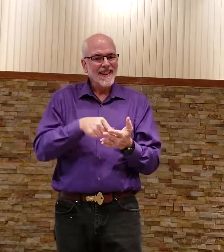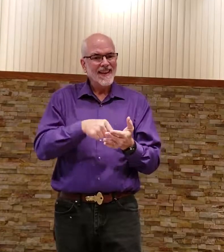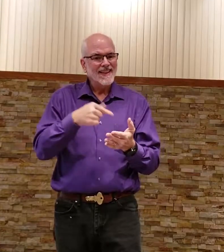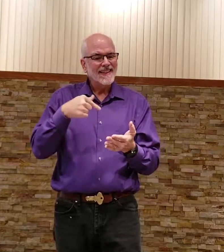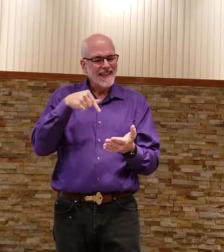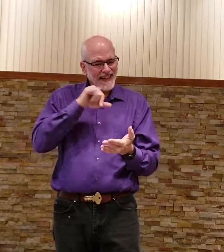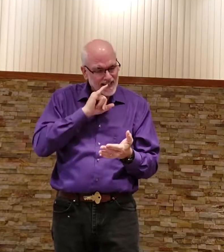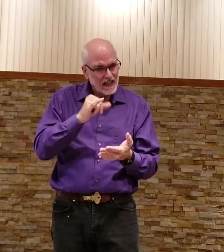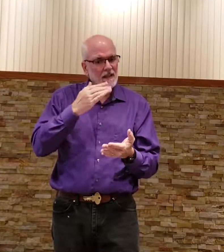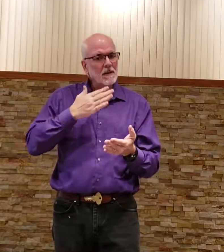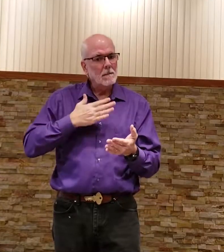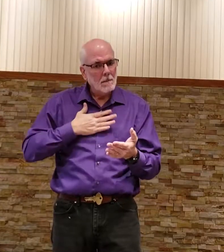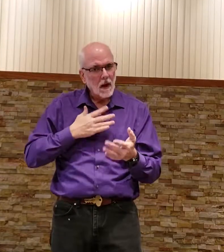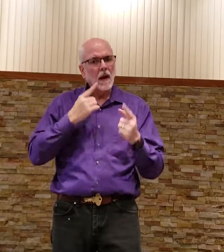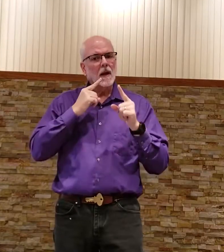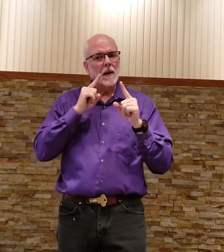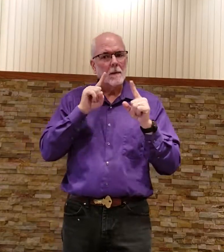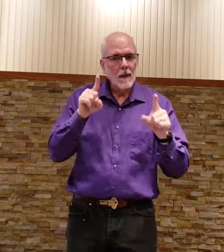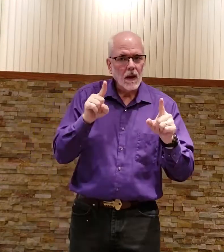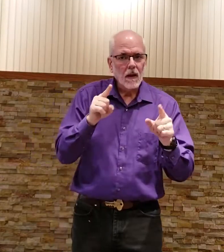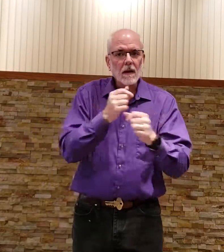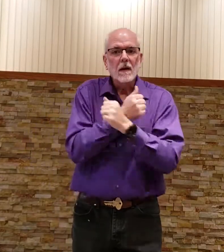command. Love each other.